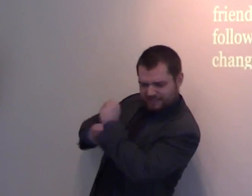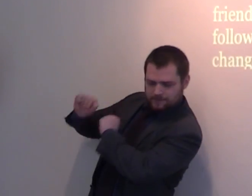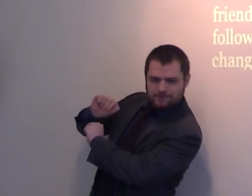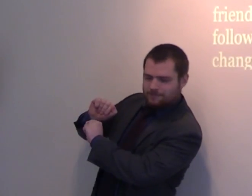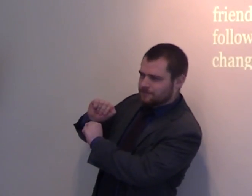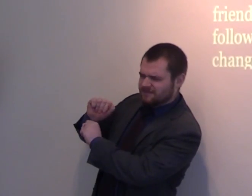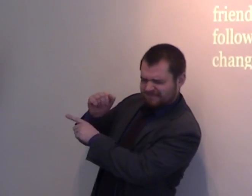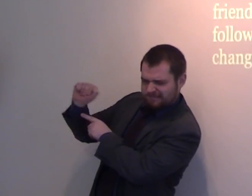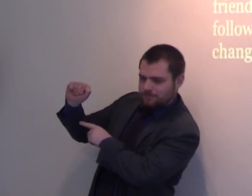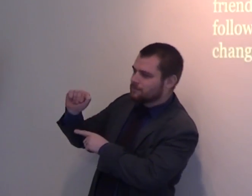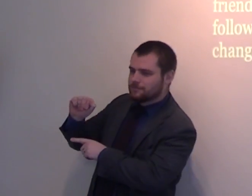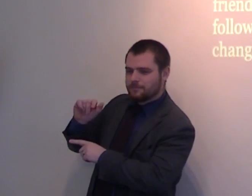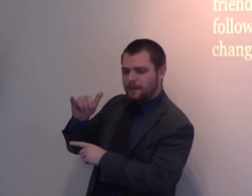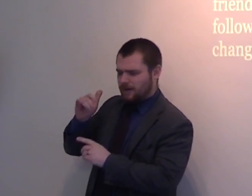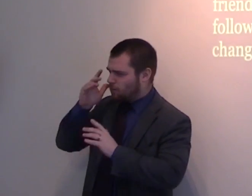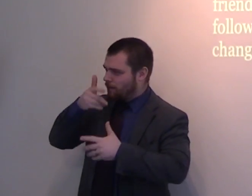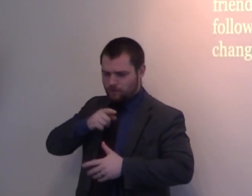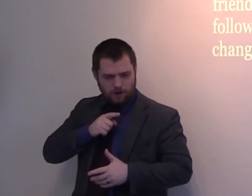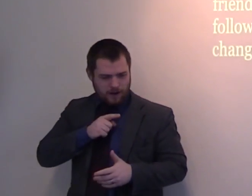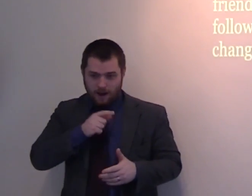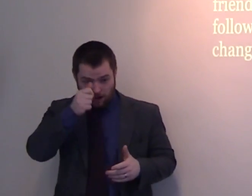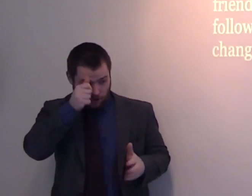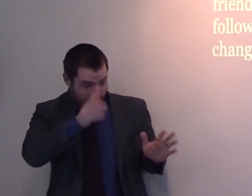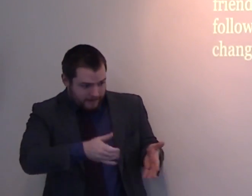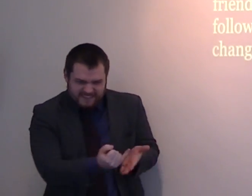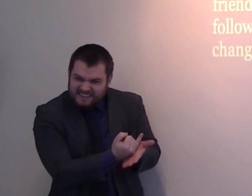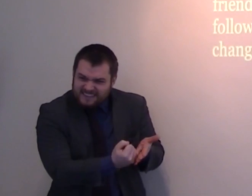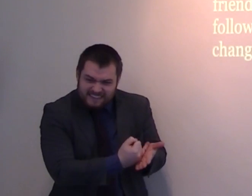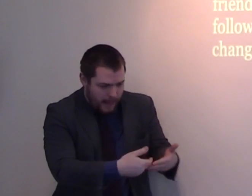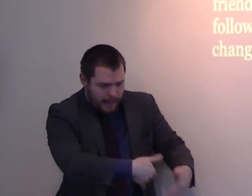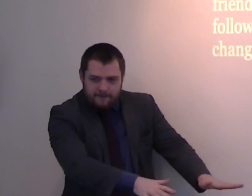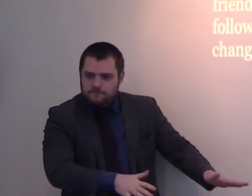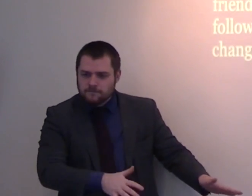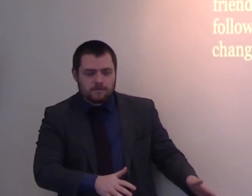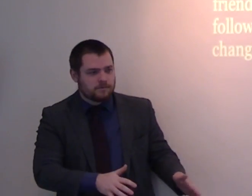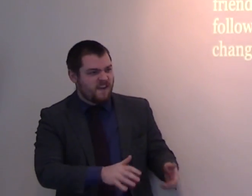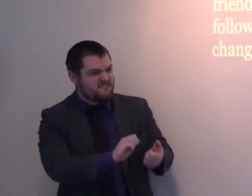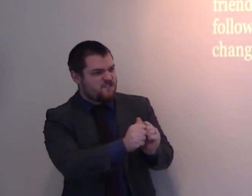I'm worried because I know I must leave all my sin and my friends in the world.